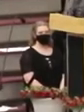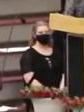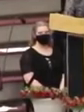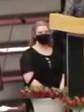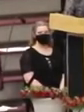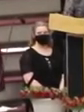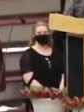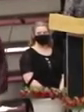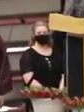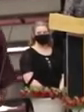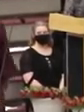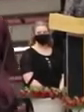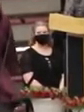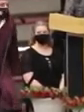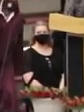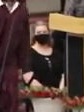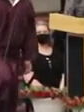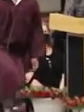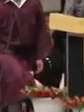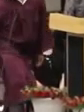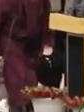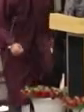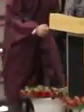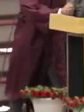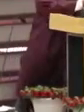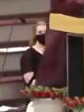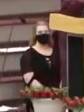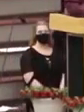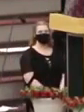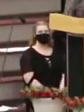Dominic Parker Ford.